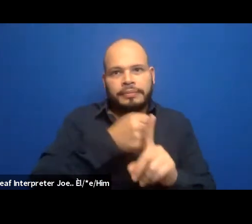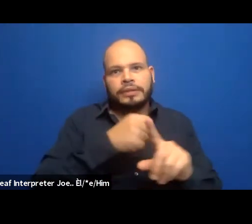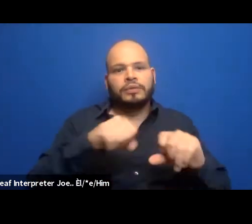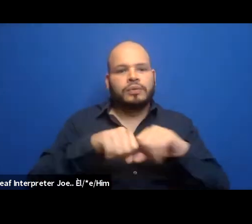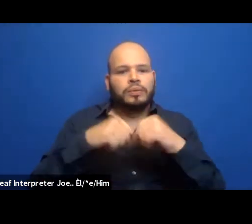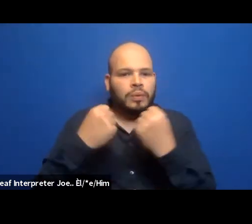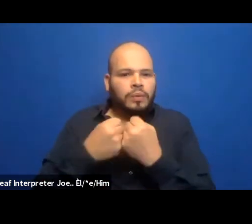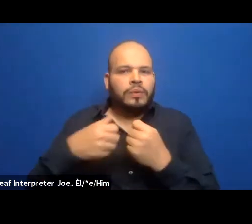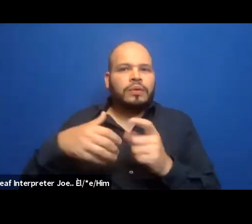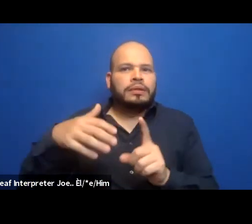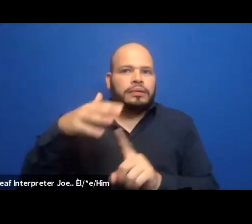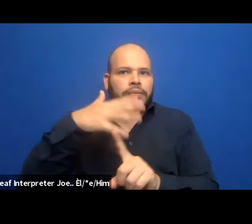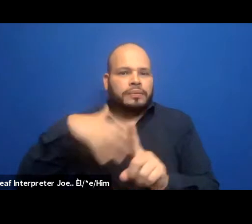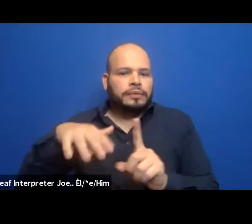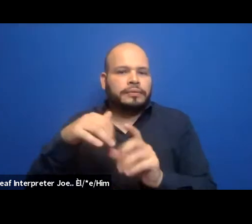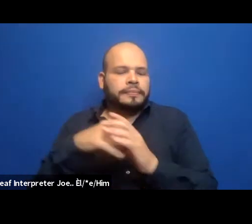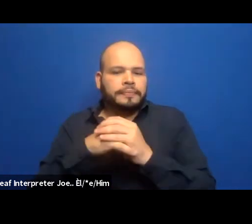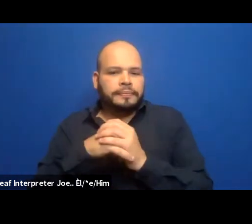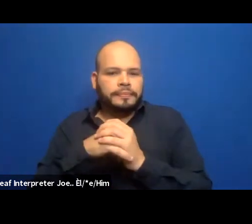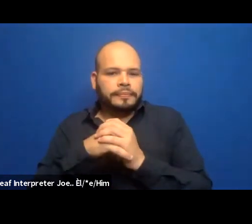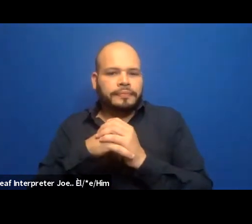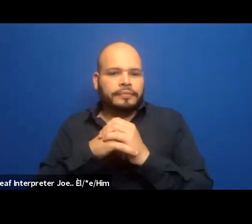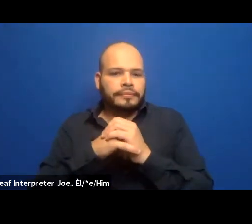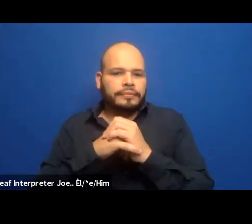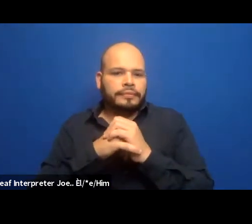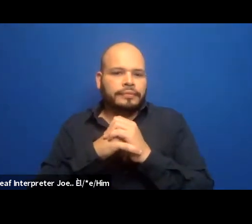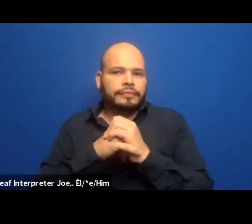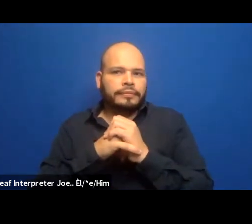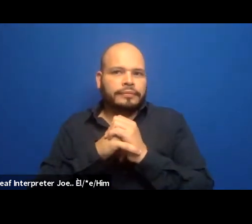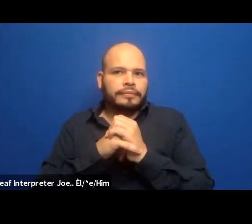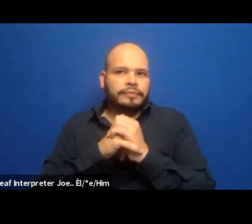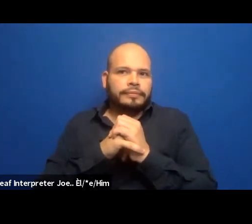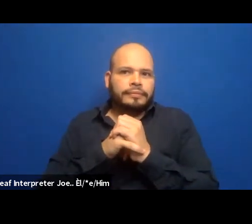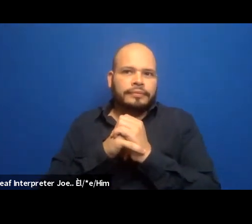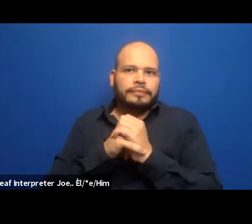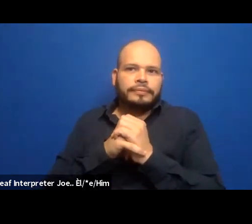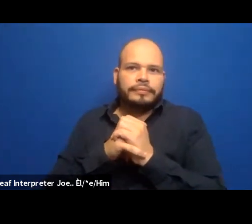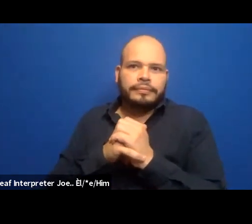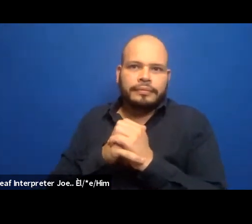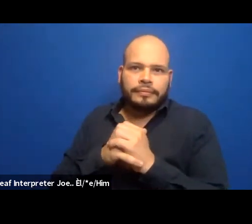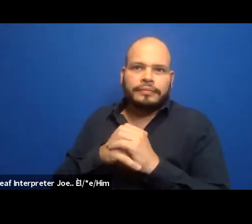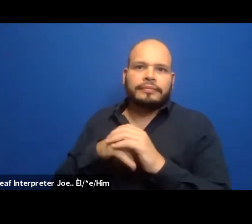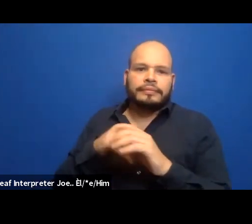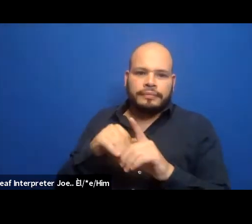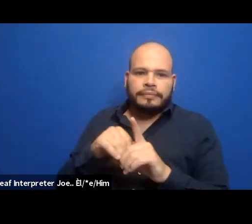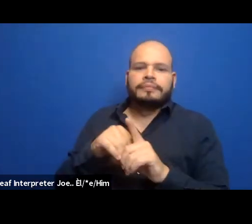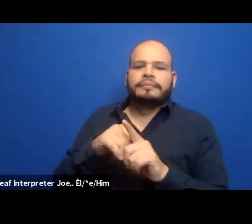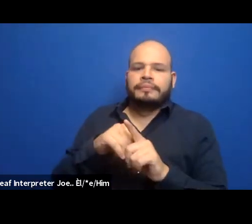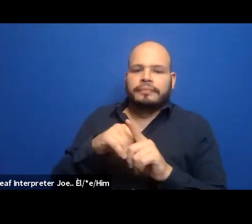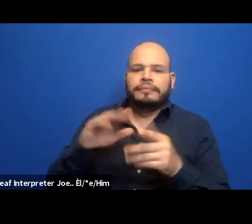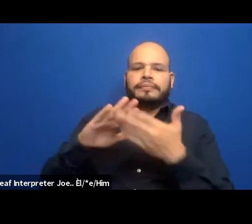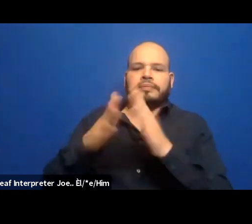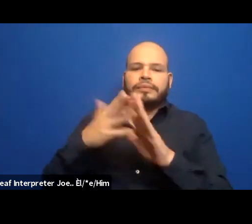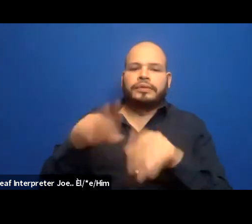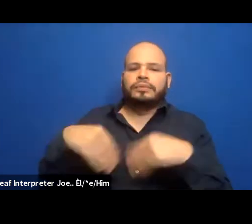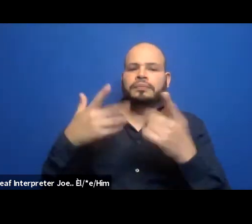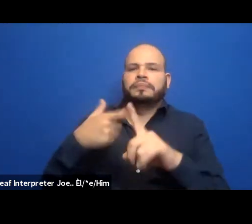through Pan-Africanism. We also stand on our family's legacy and